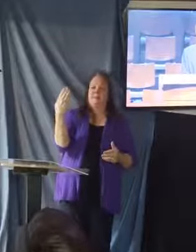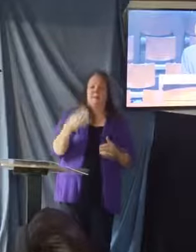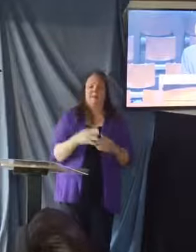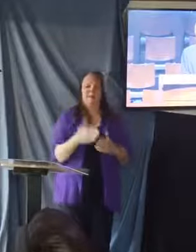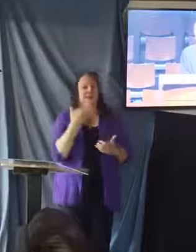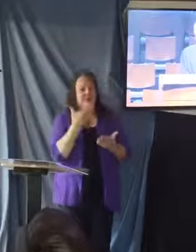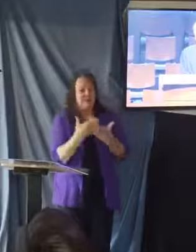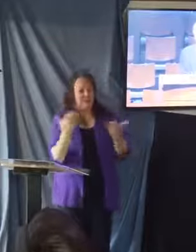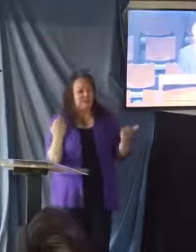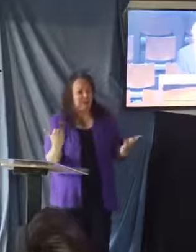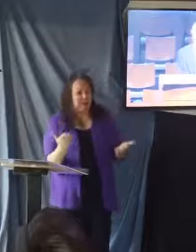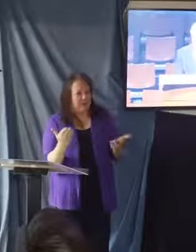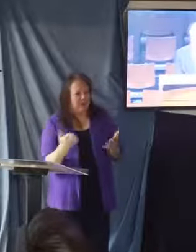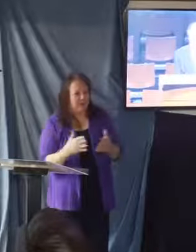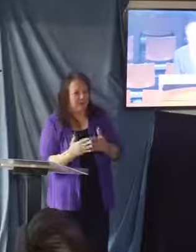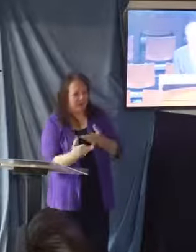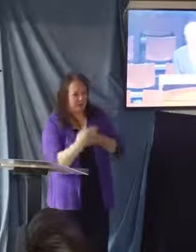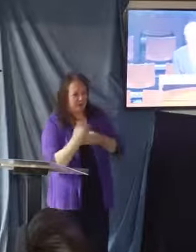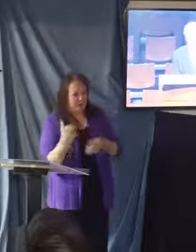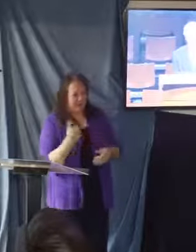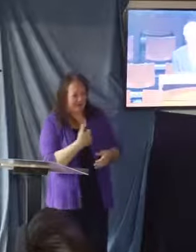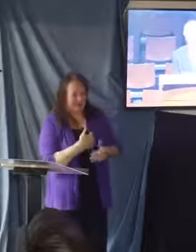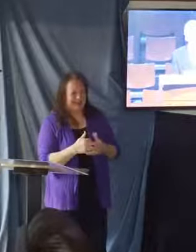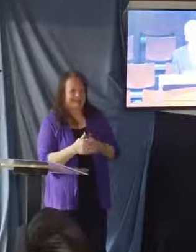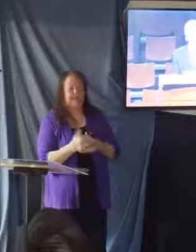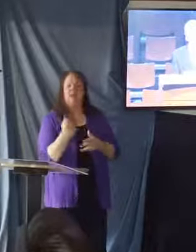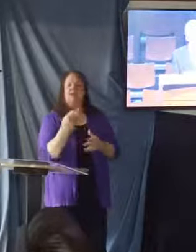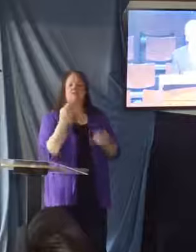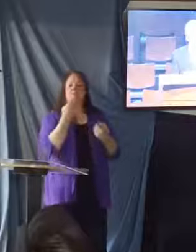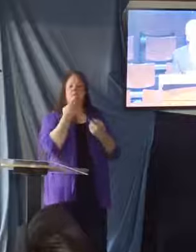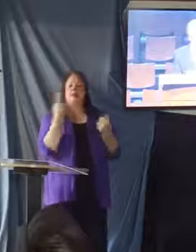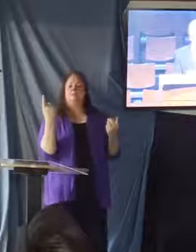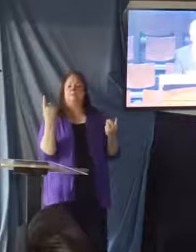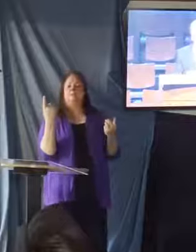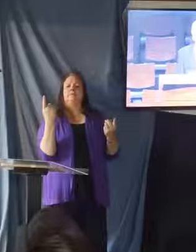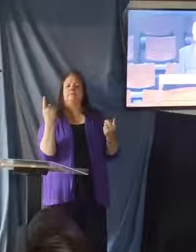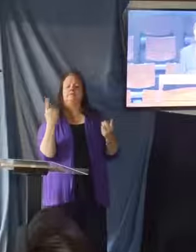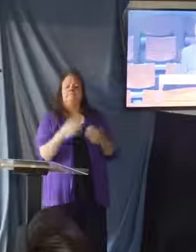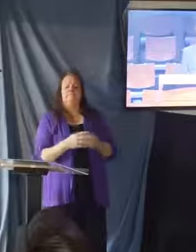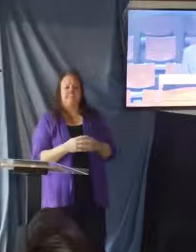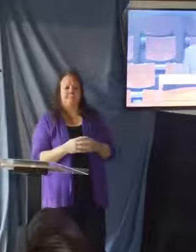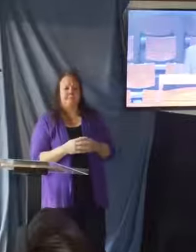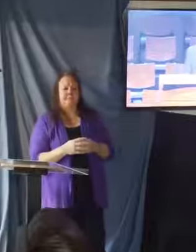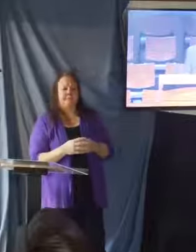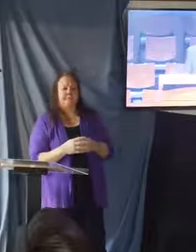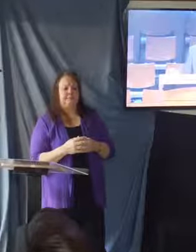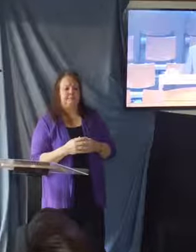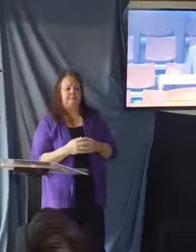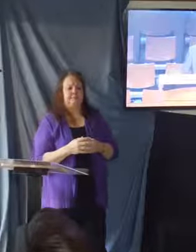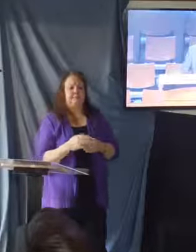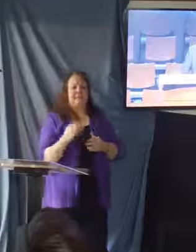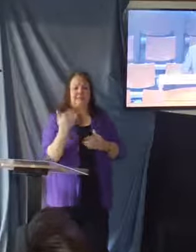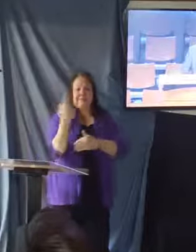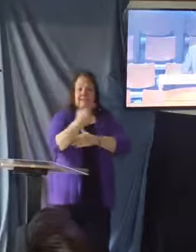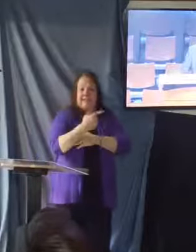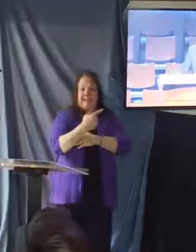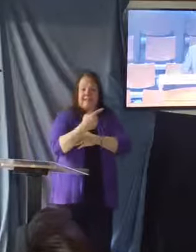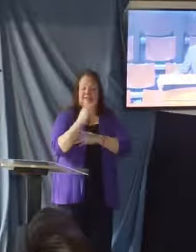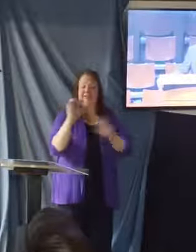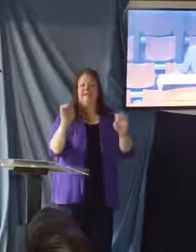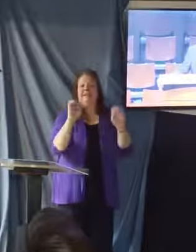It's good to have you join with us. Few things to bring to your attention as announcements. This is Easter